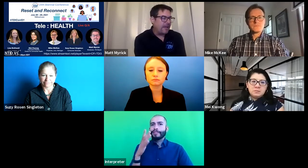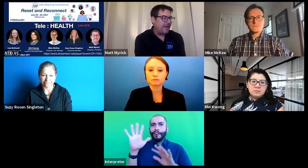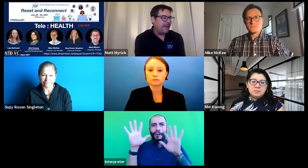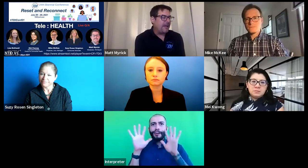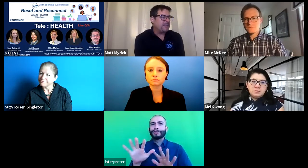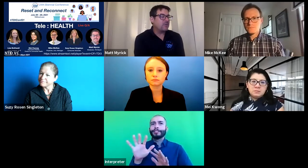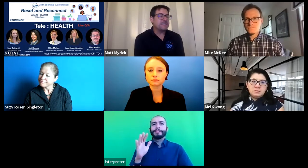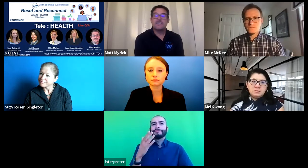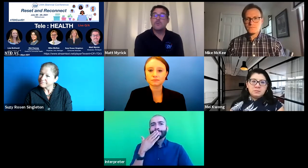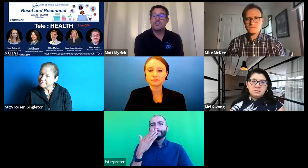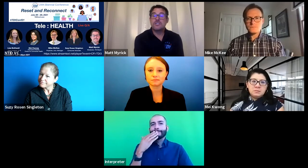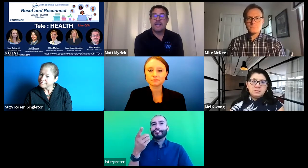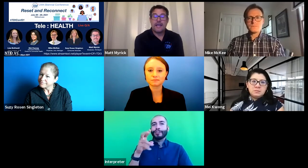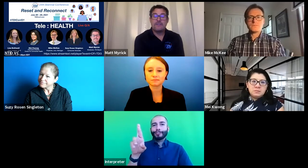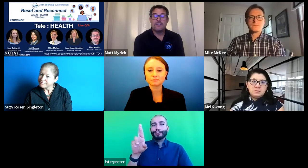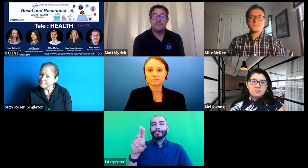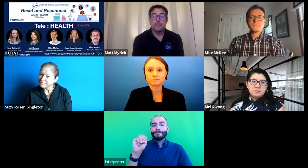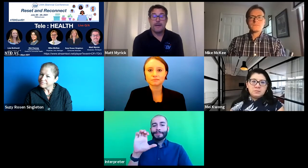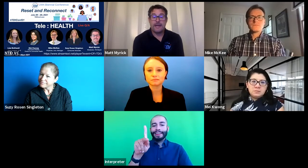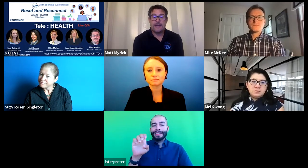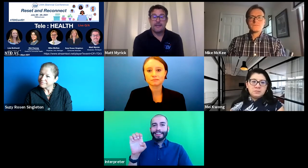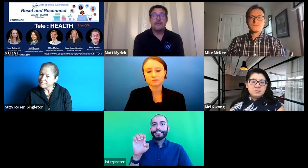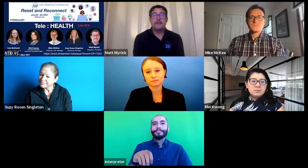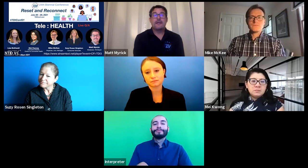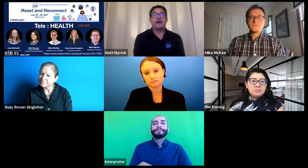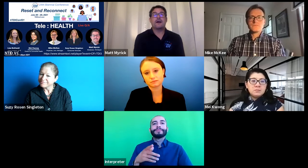All right, and so the next question that I have is for